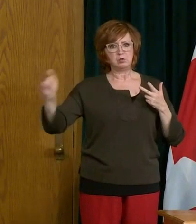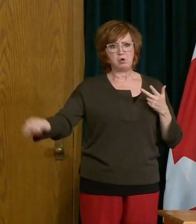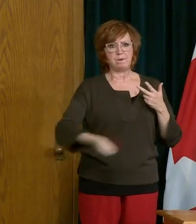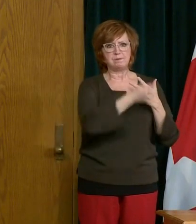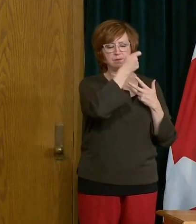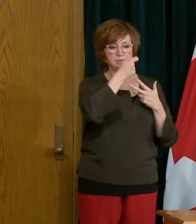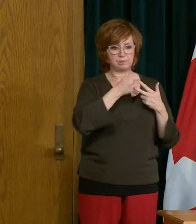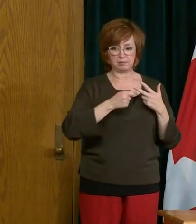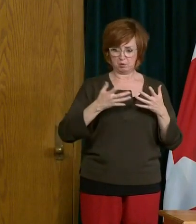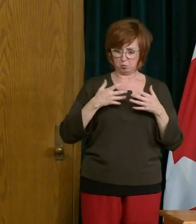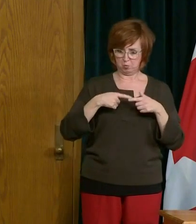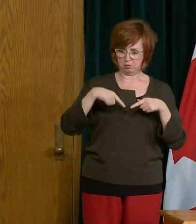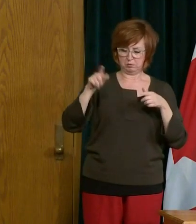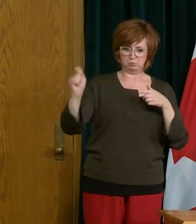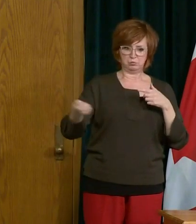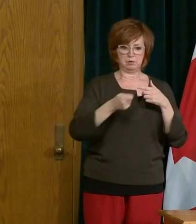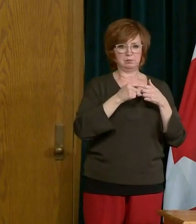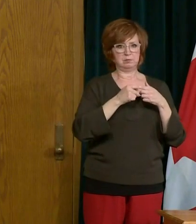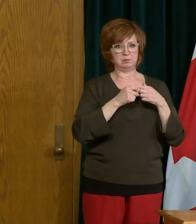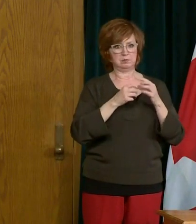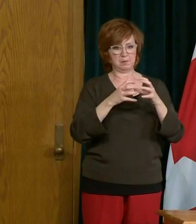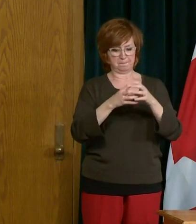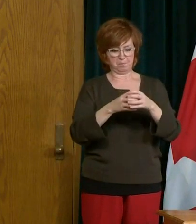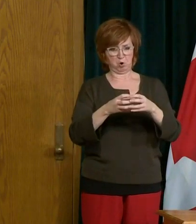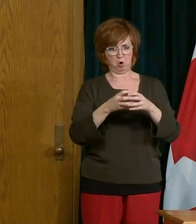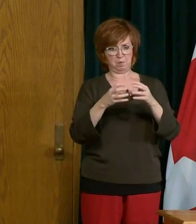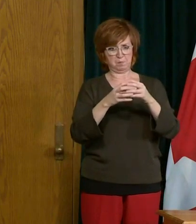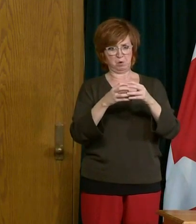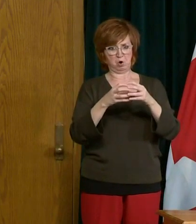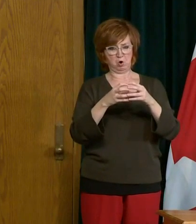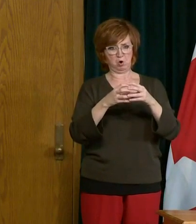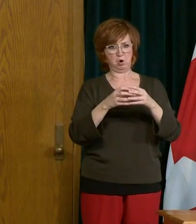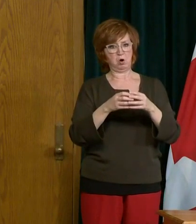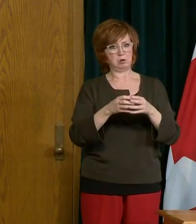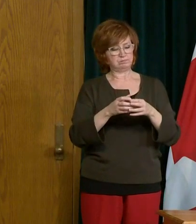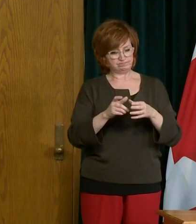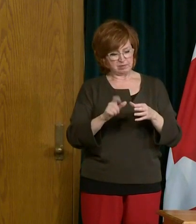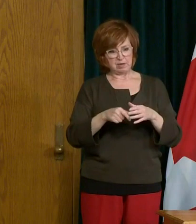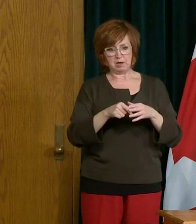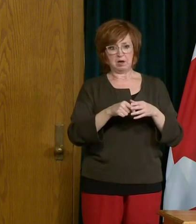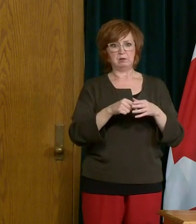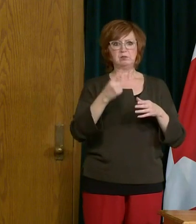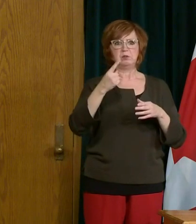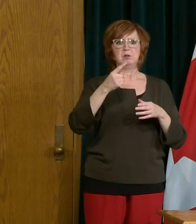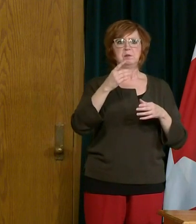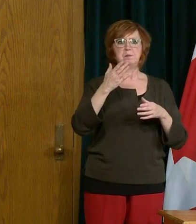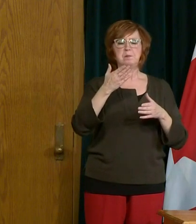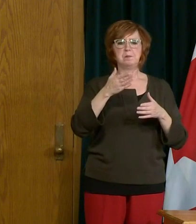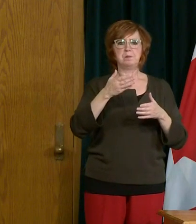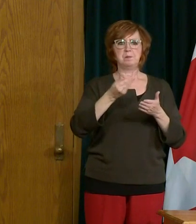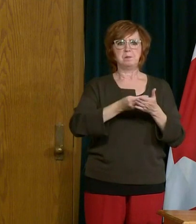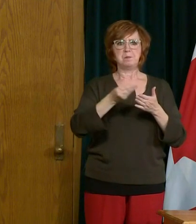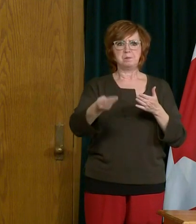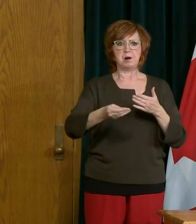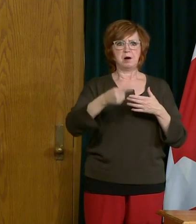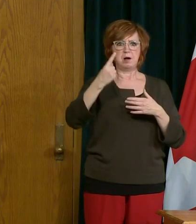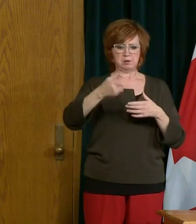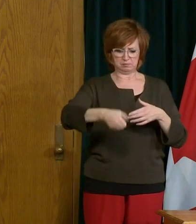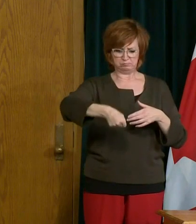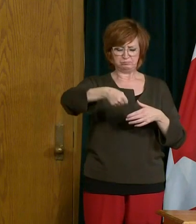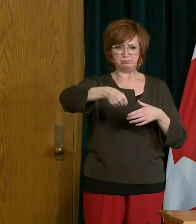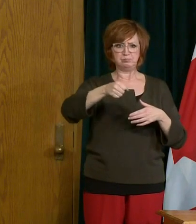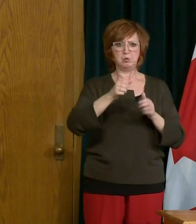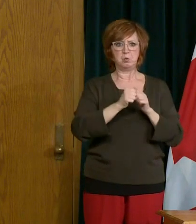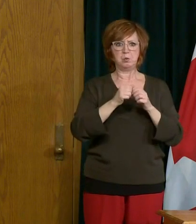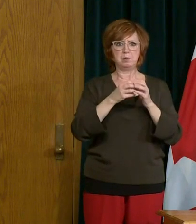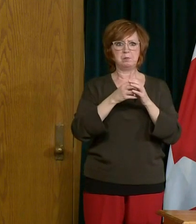range, for example, understanding that the balls will be disinfected between the uses. So if the industry,